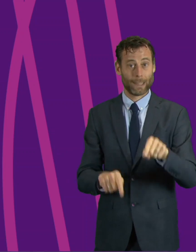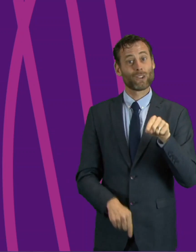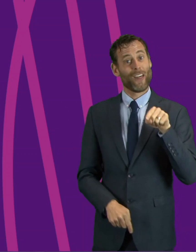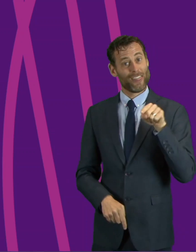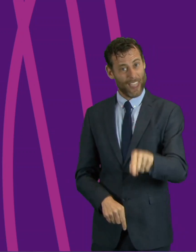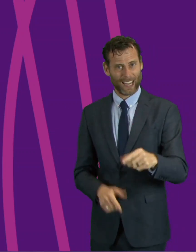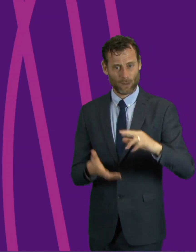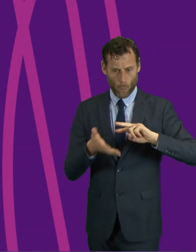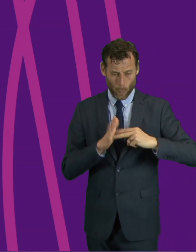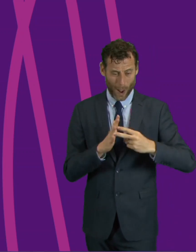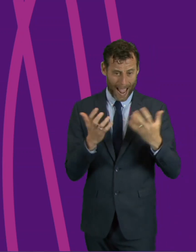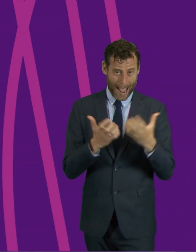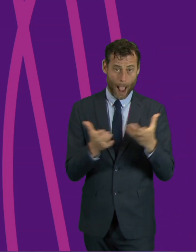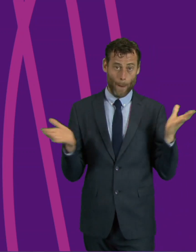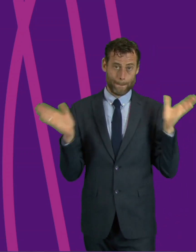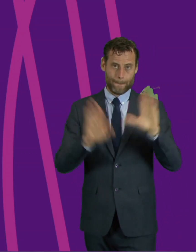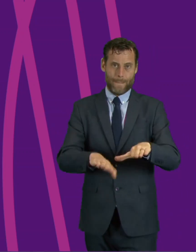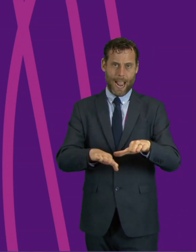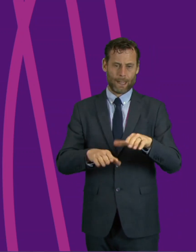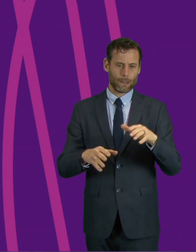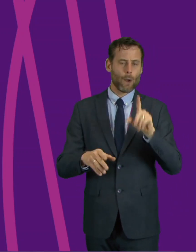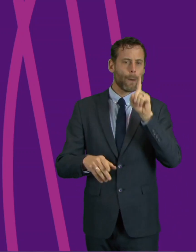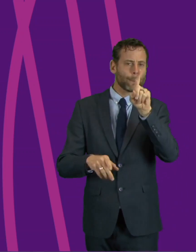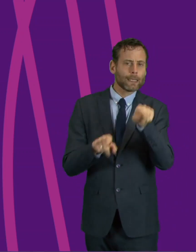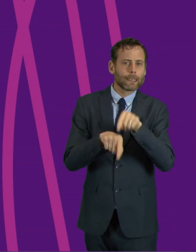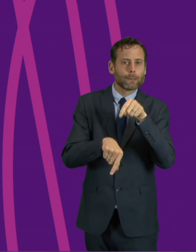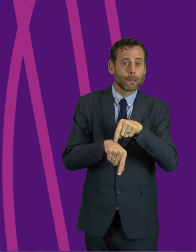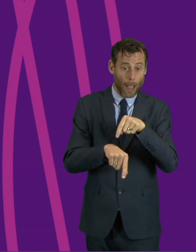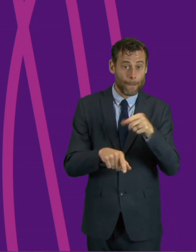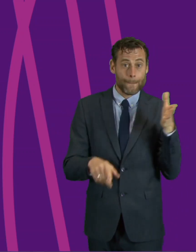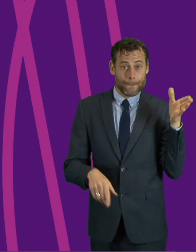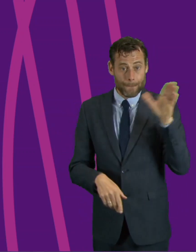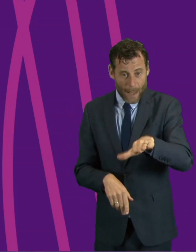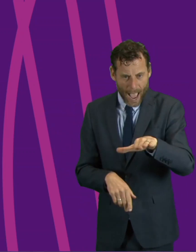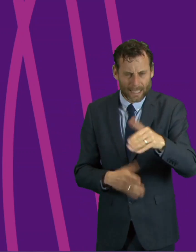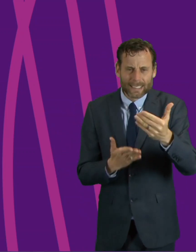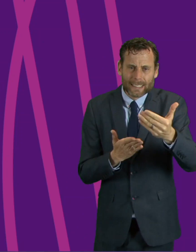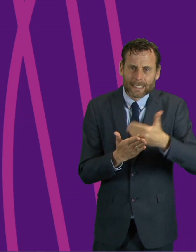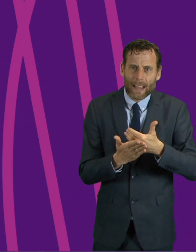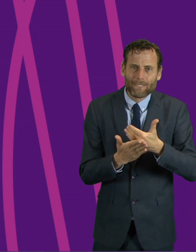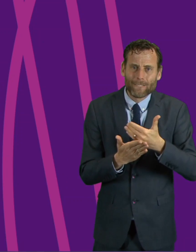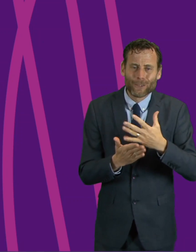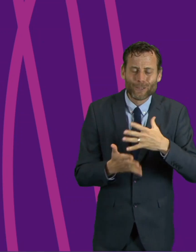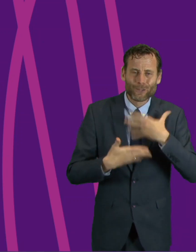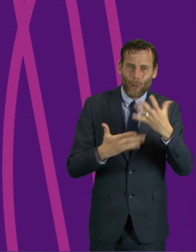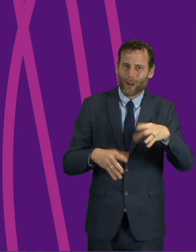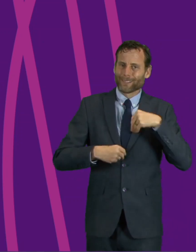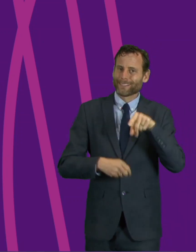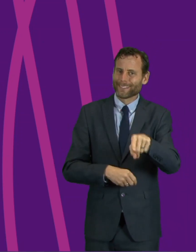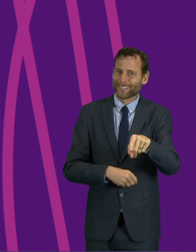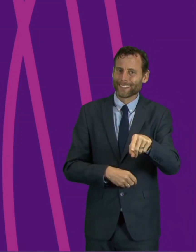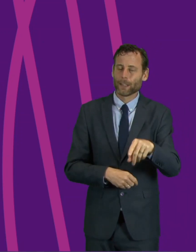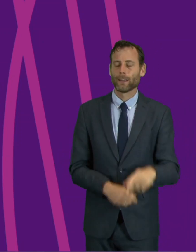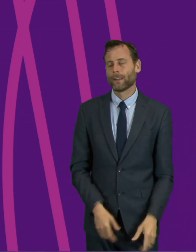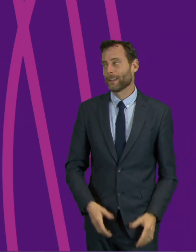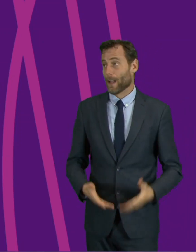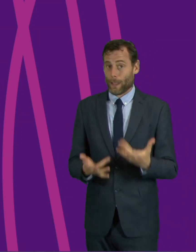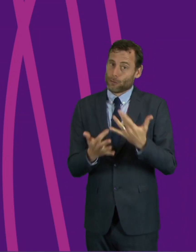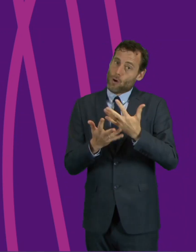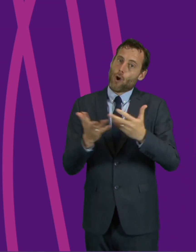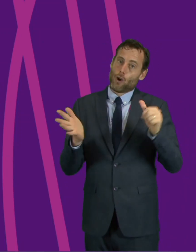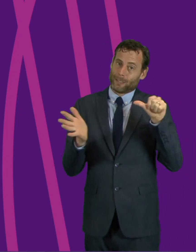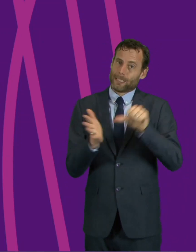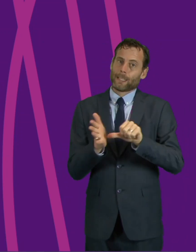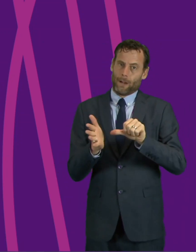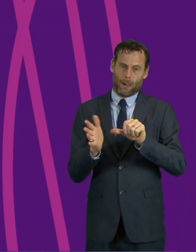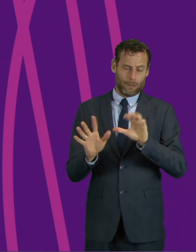doing right now to look at how that can be done safely and in what timescale. I mean, there's been lots of really difficult decisions in all of